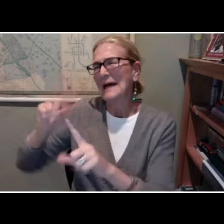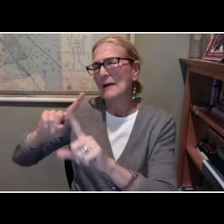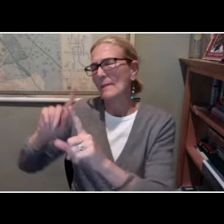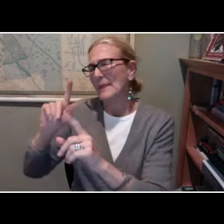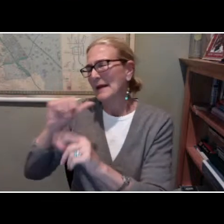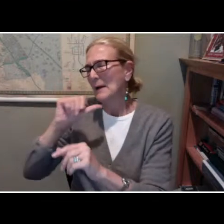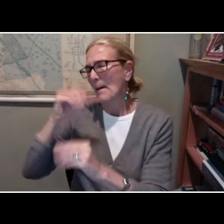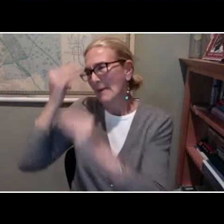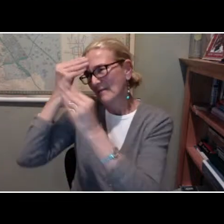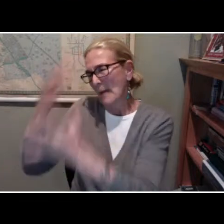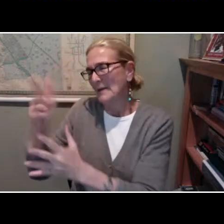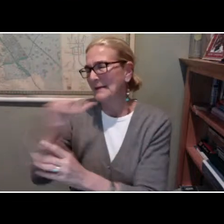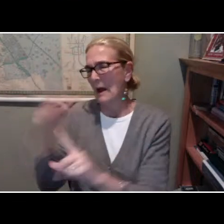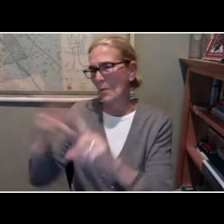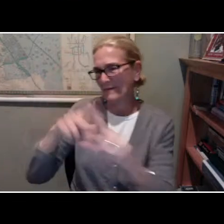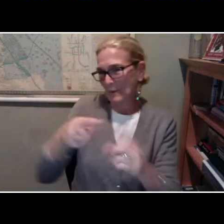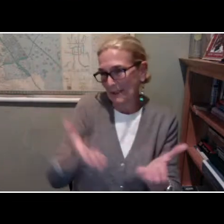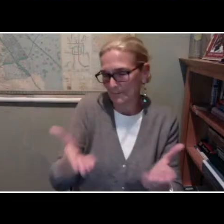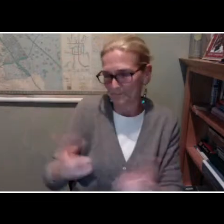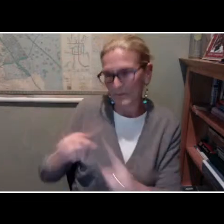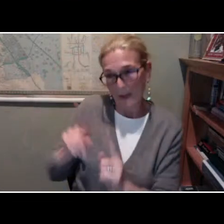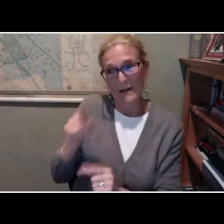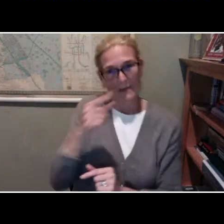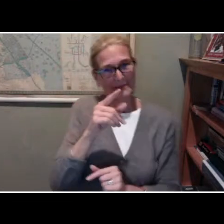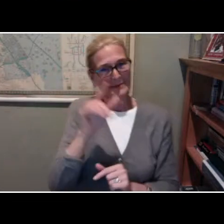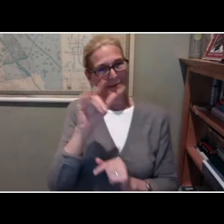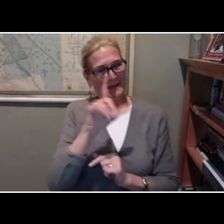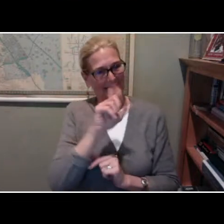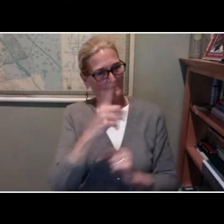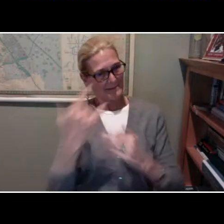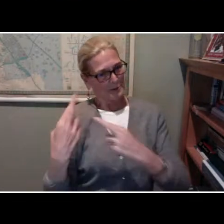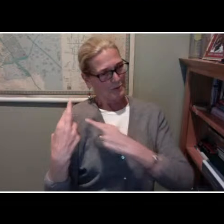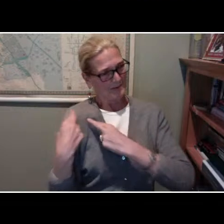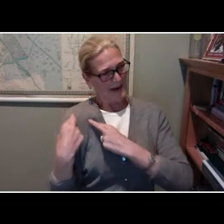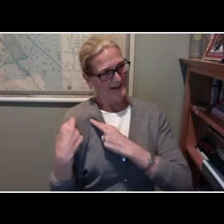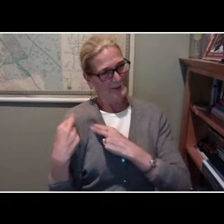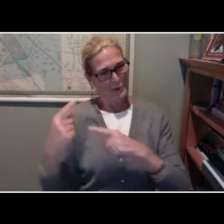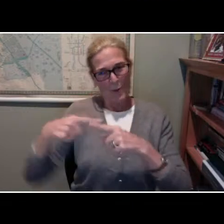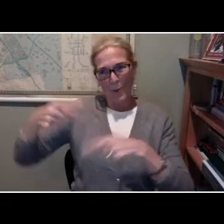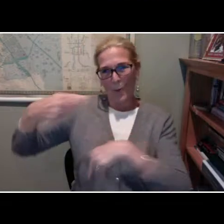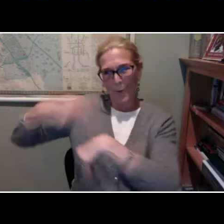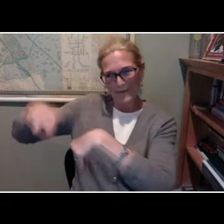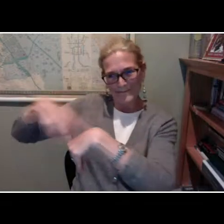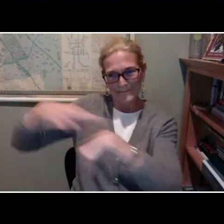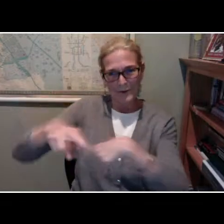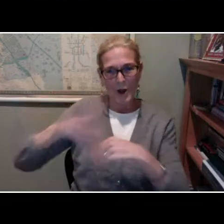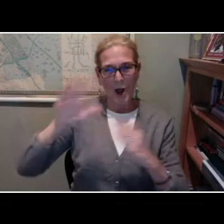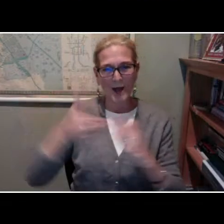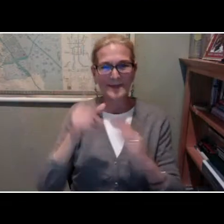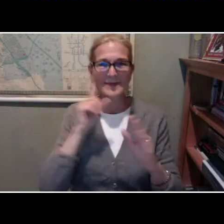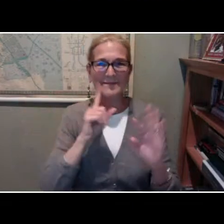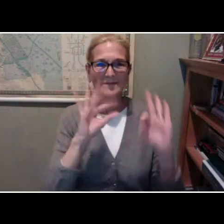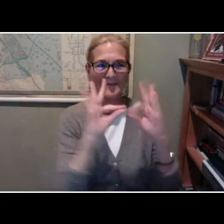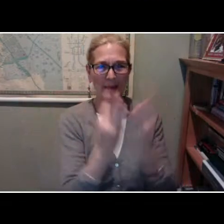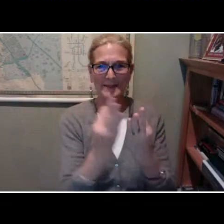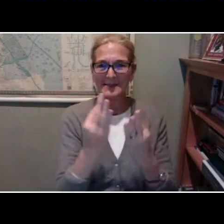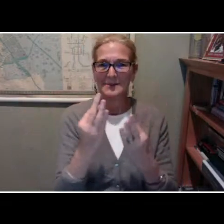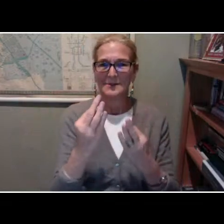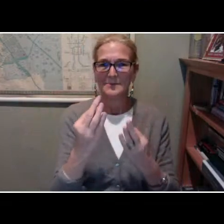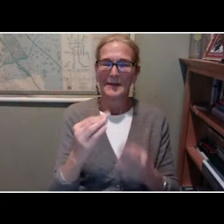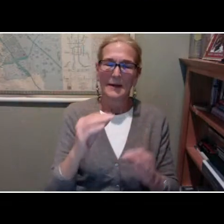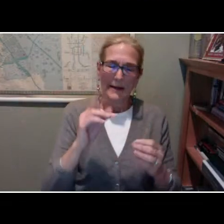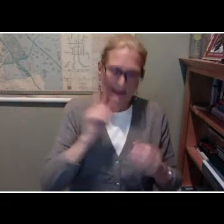is then referred to school district and programs, and that's not exactly relevant to the discussion here, but the point is